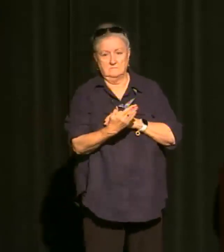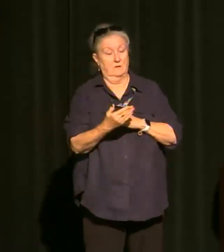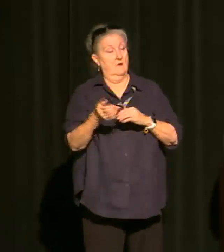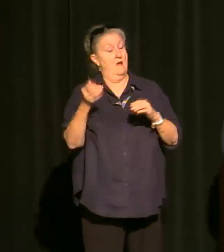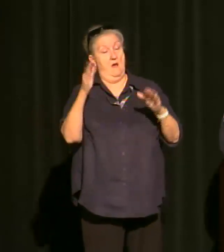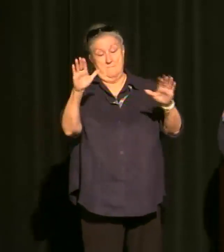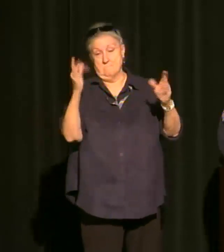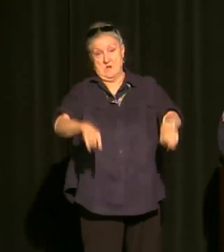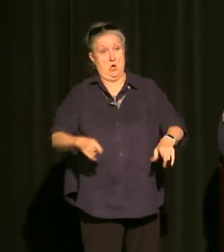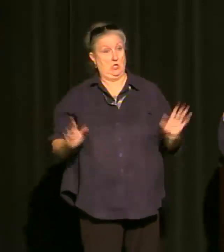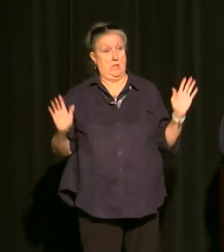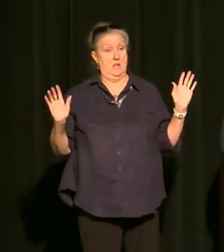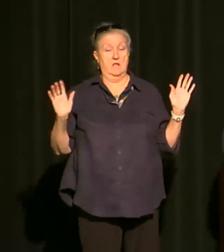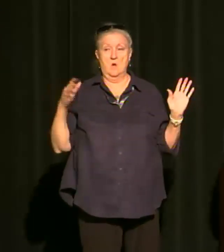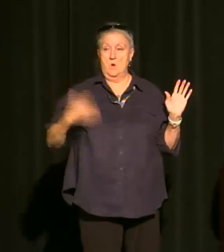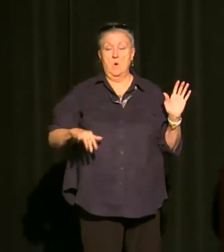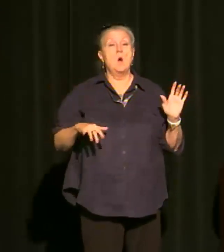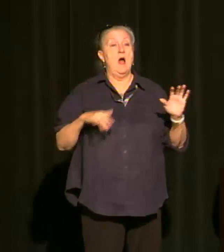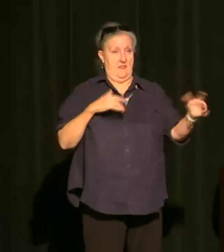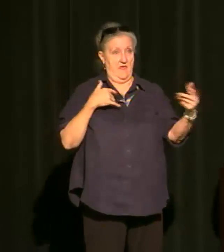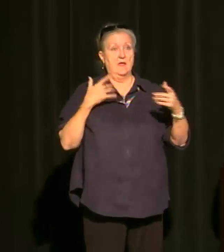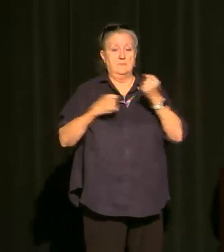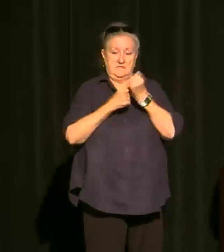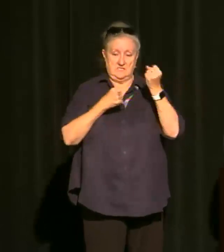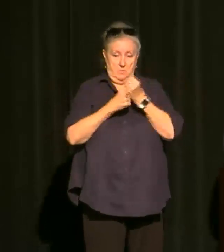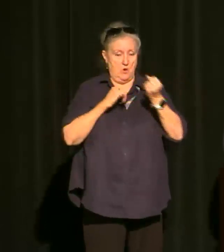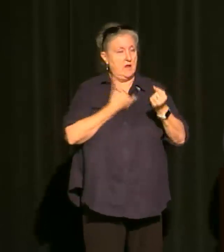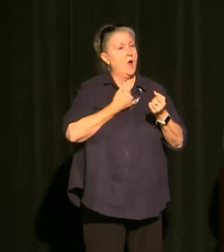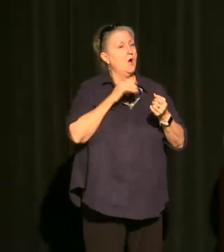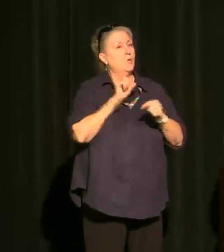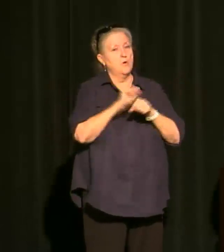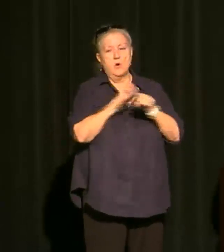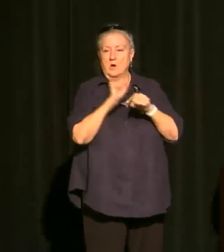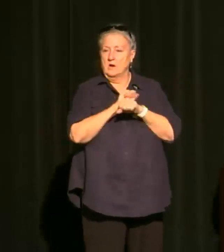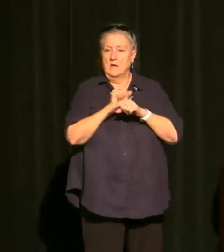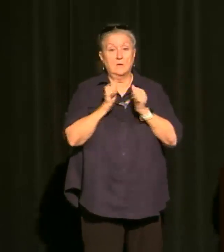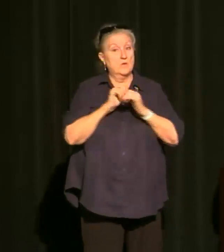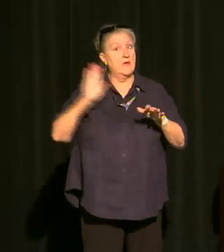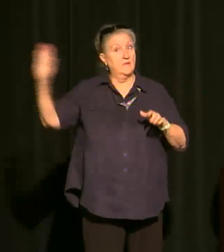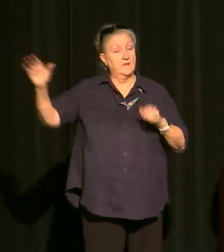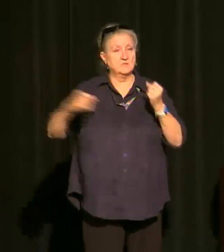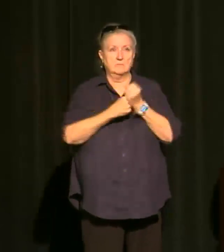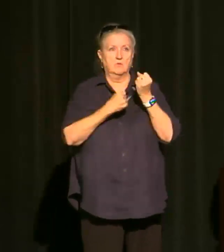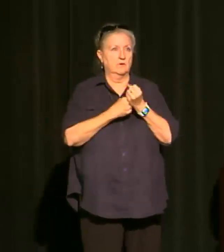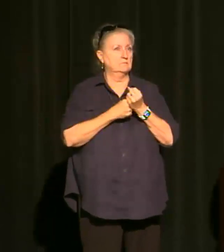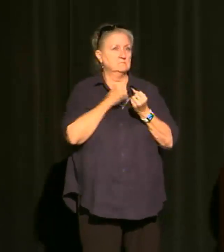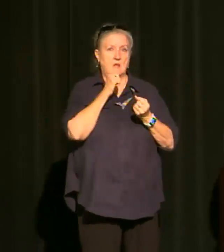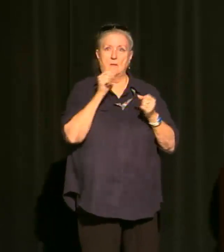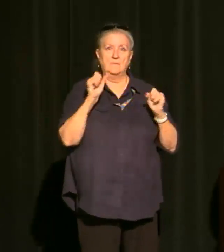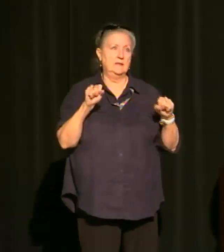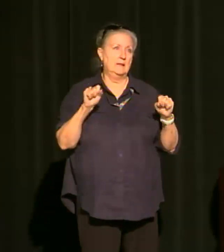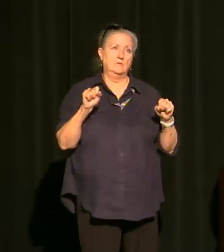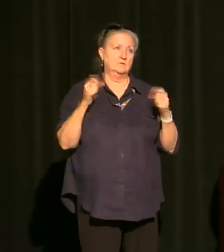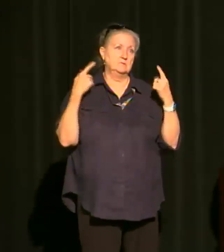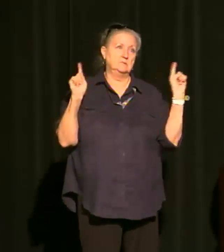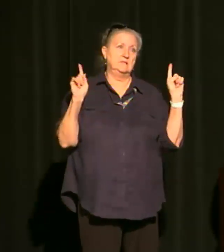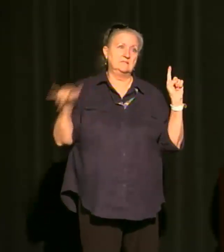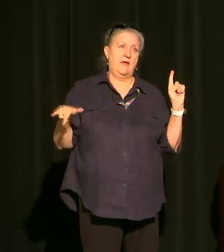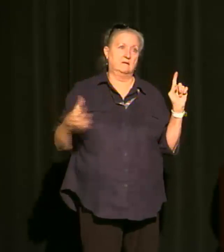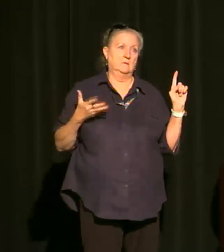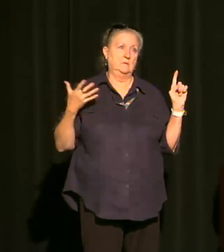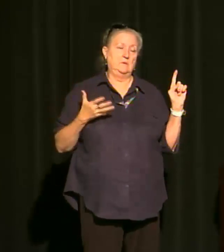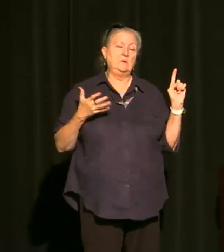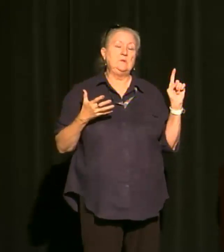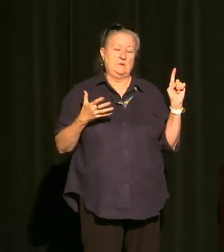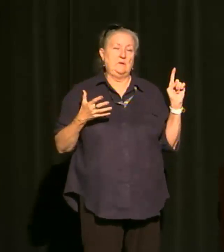miraculous. They have been supporting our mission, and without their support, we would not have been able to be successful as we have